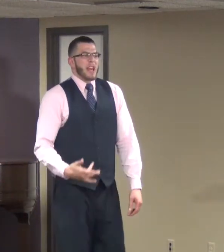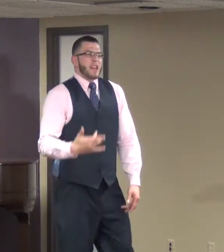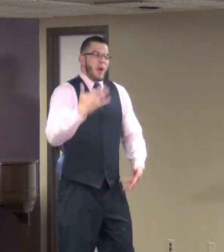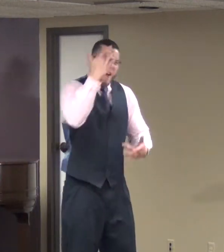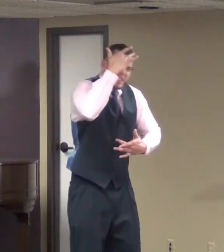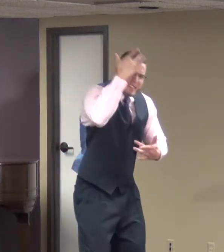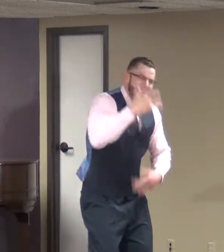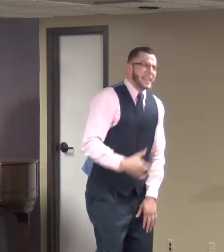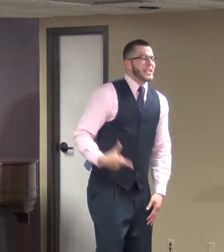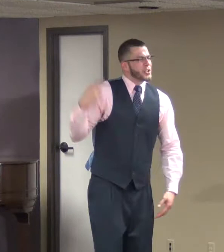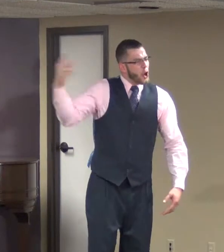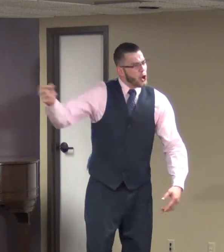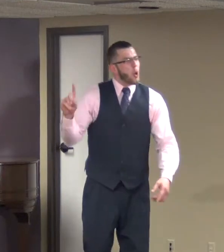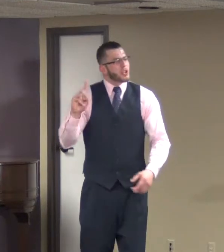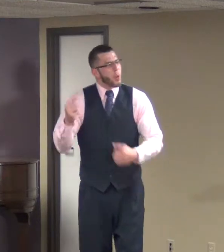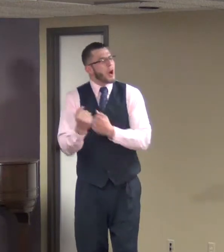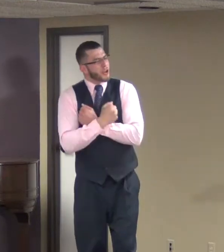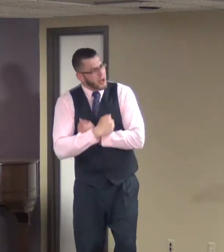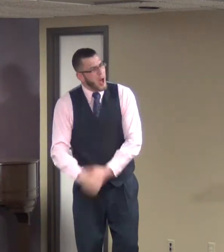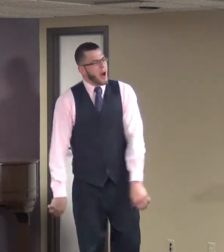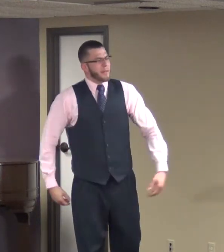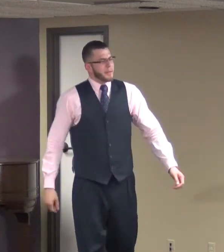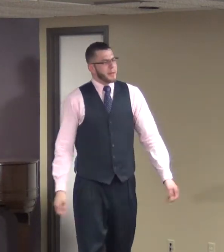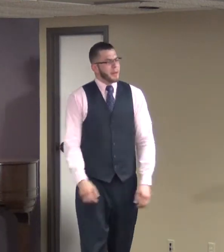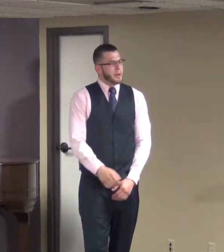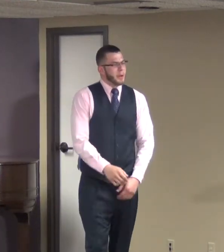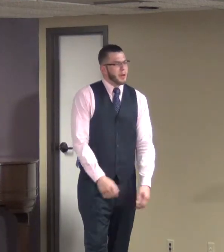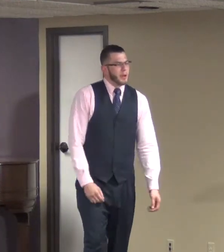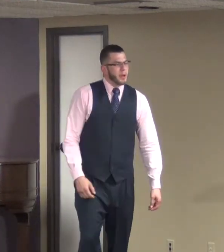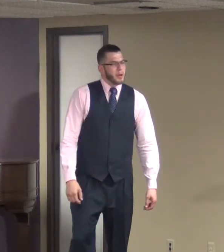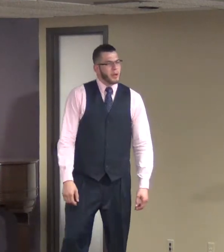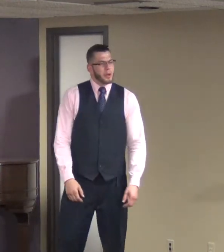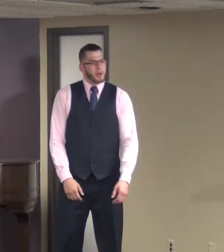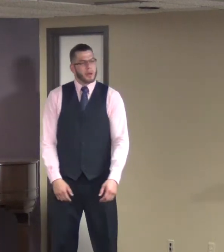You have a sickness? Go to where you're loved.